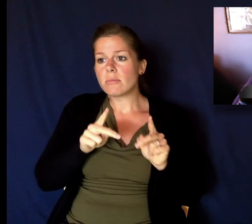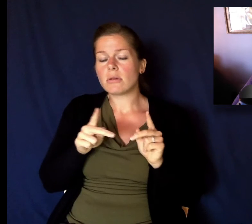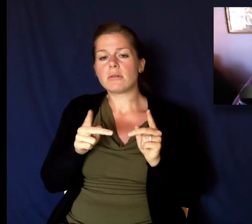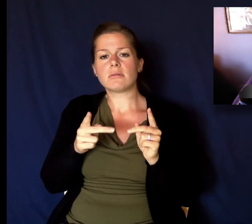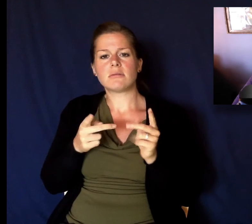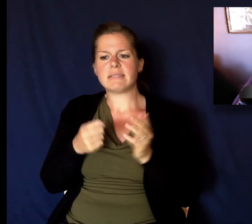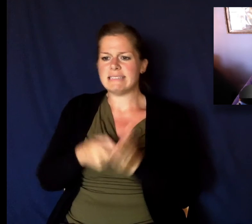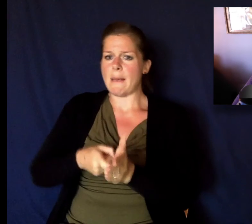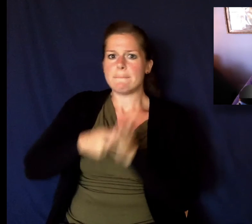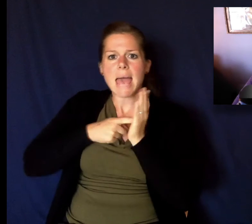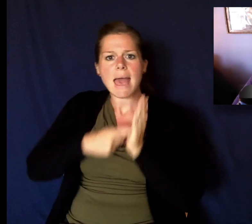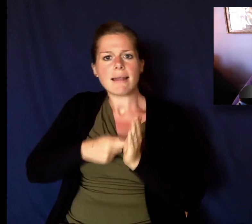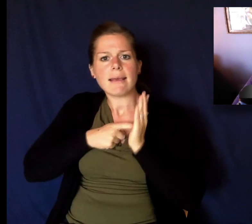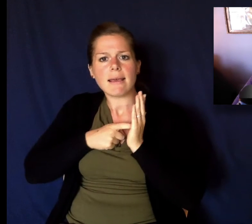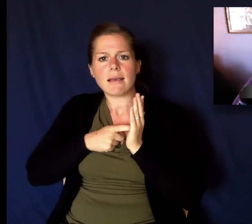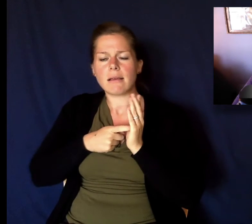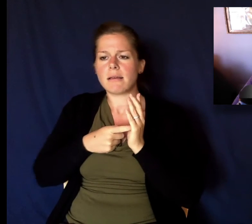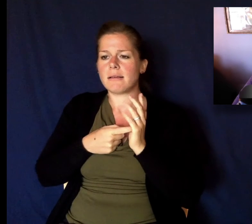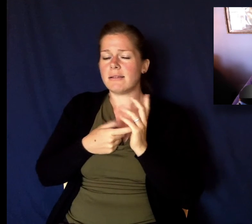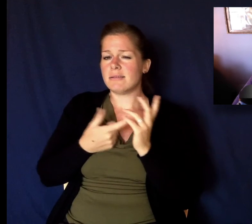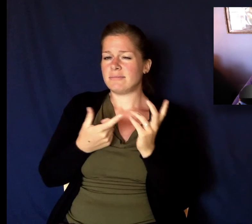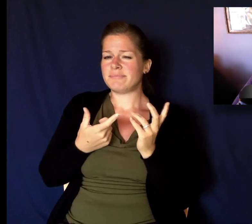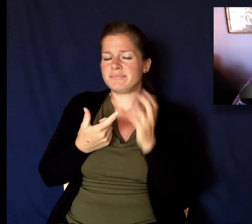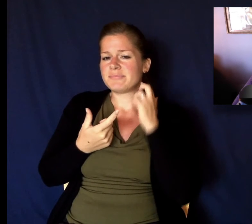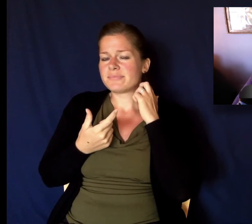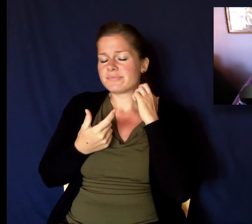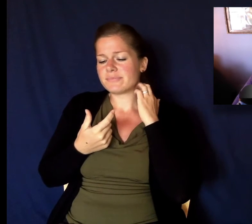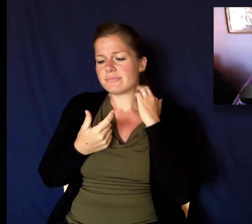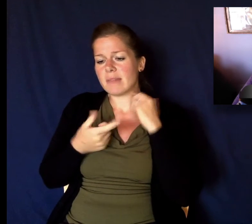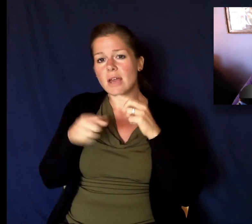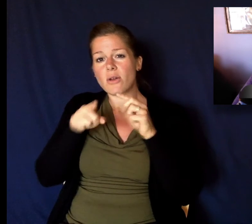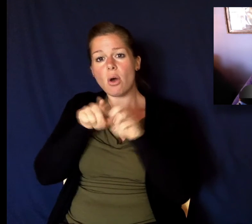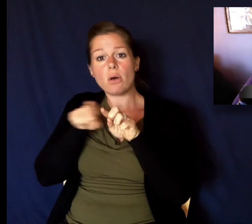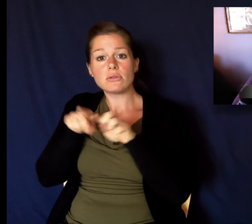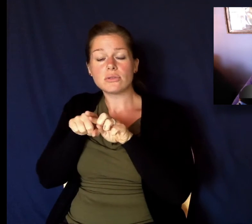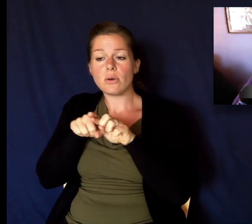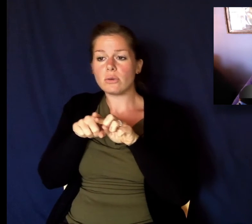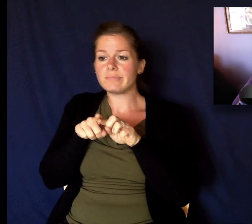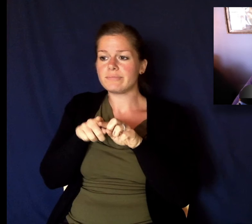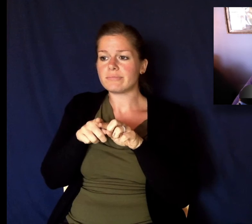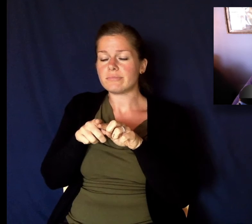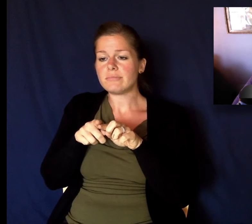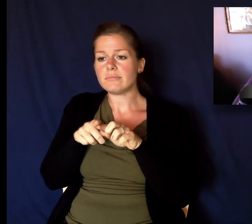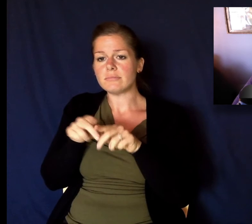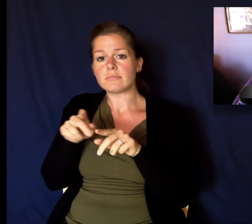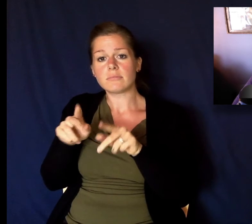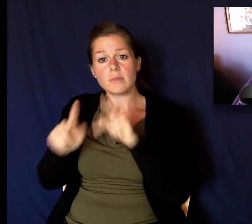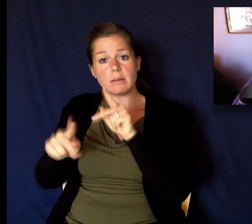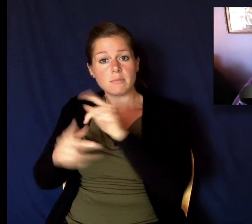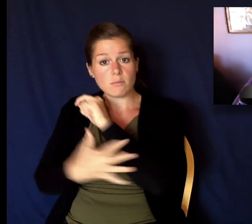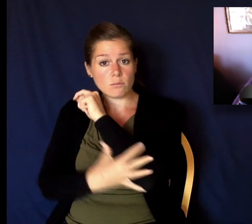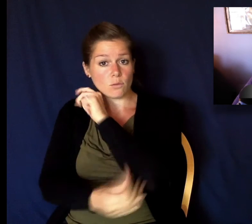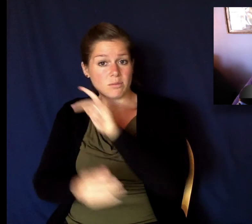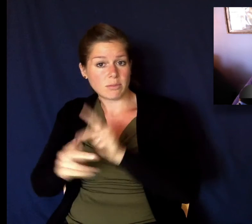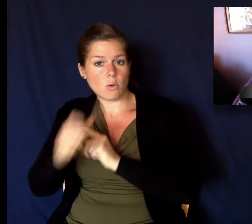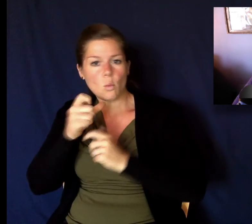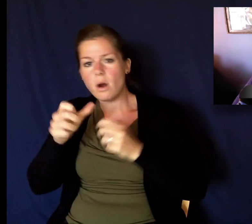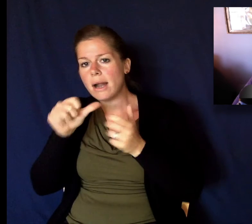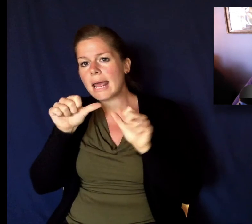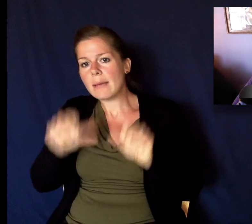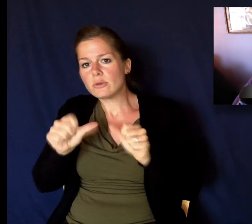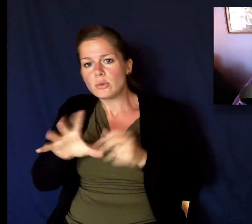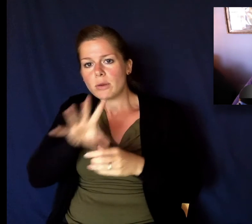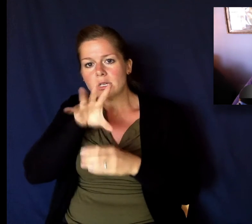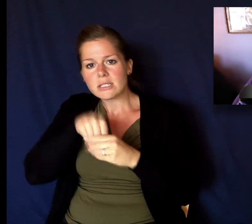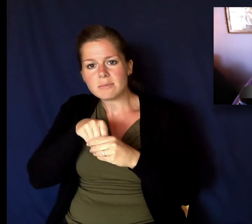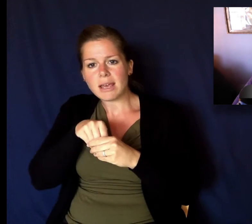people, and they would rob people of blessing, of sacrifice, the sacrifice of atonement that they